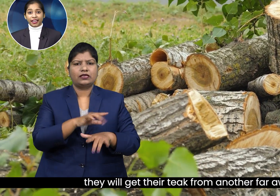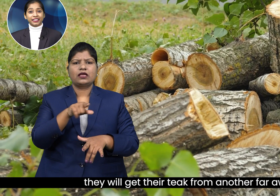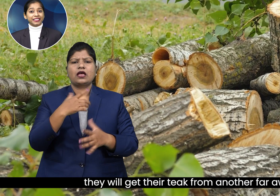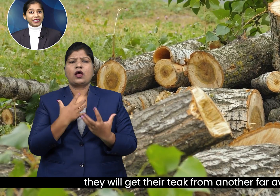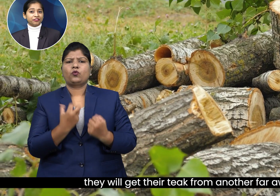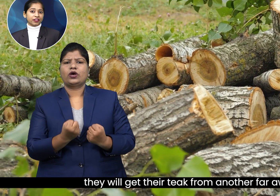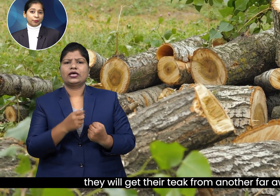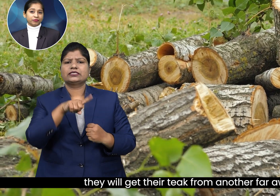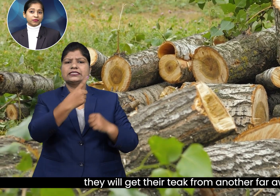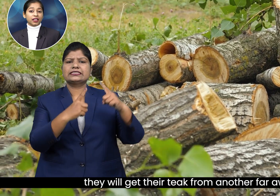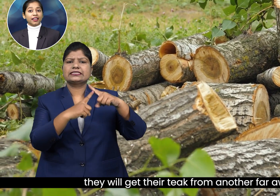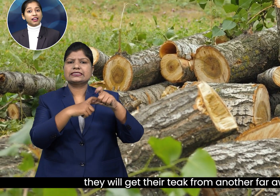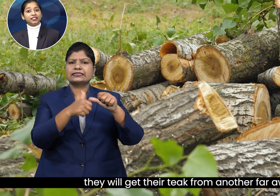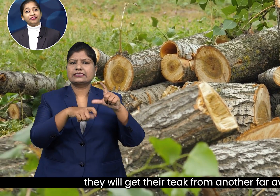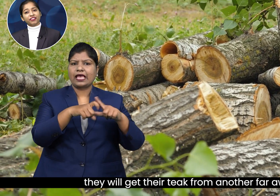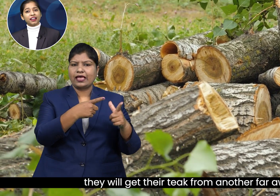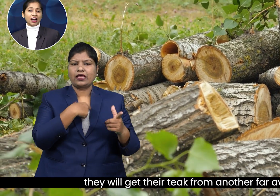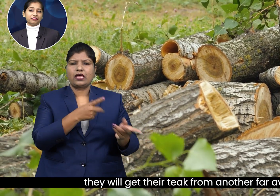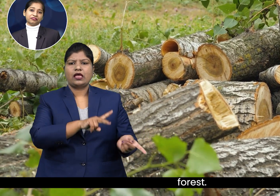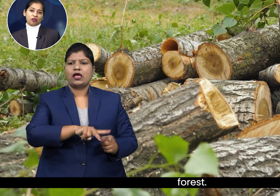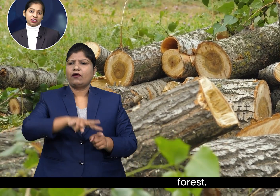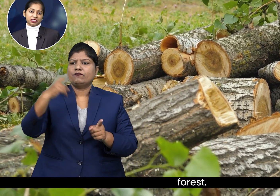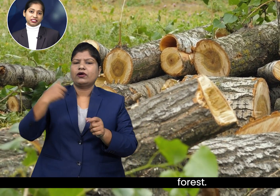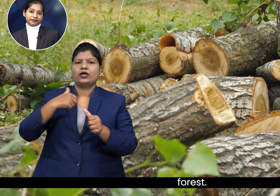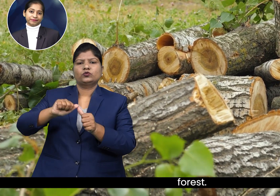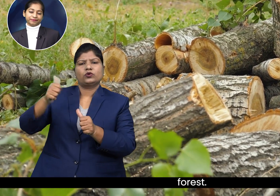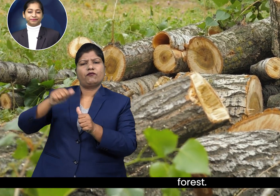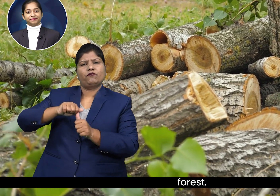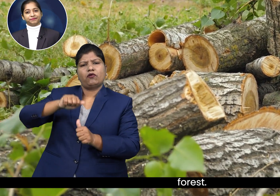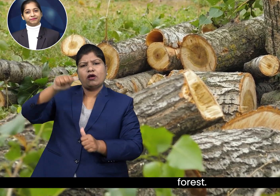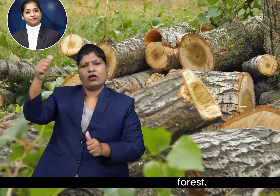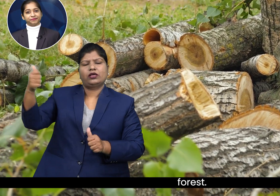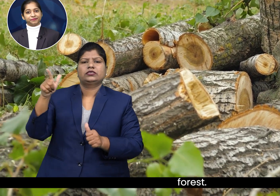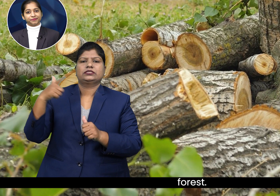get their teak from another far away forest.